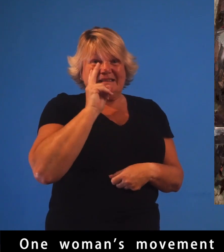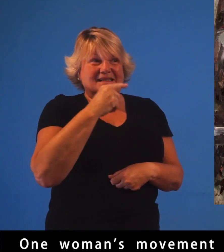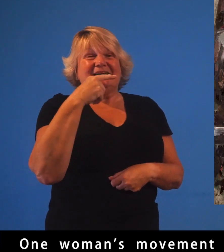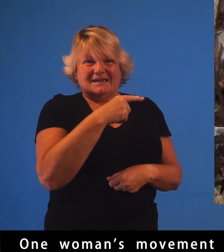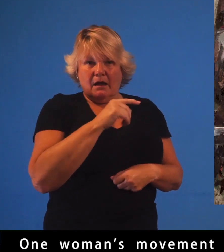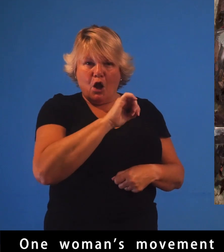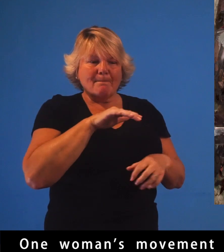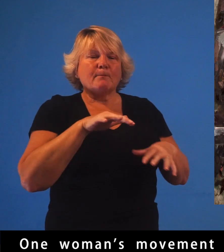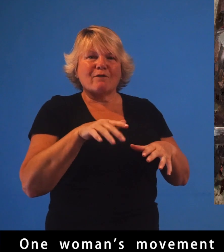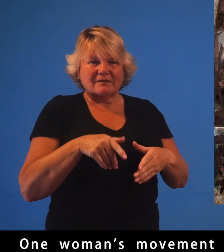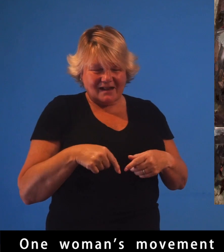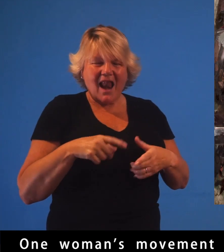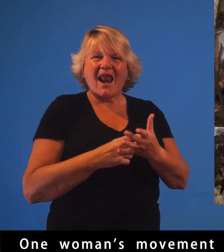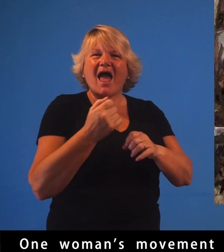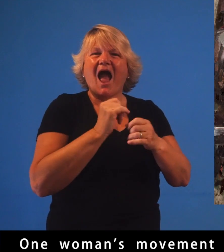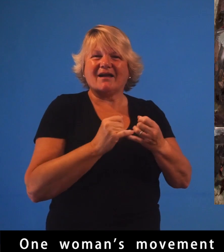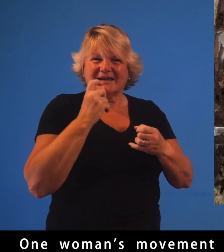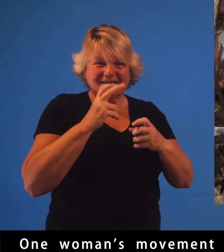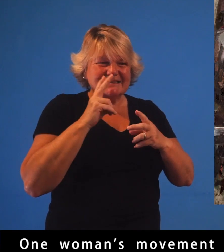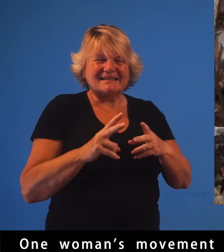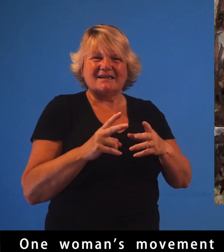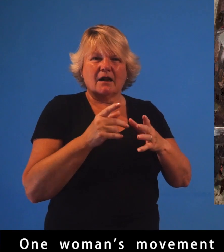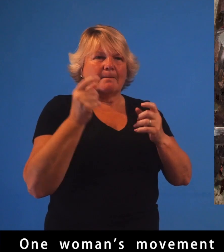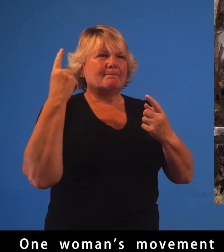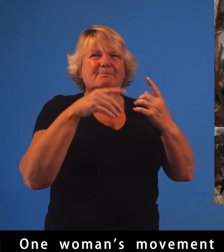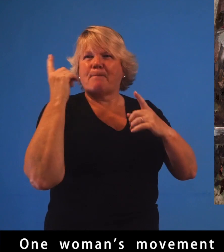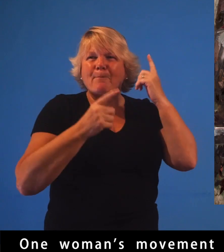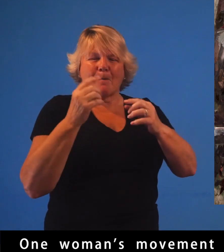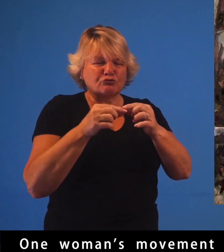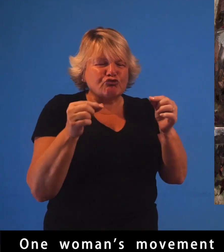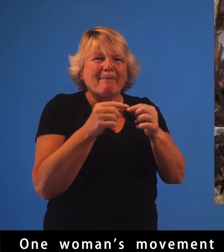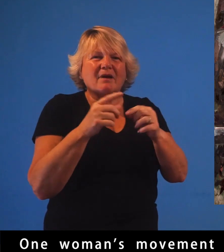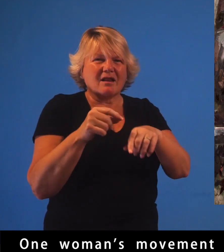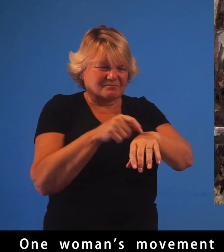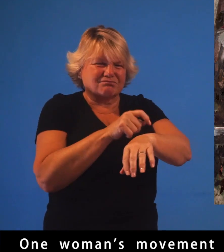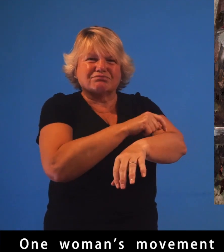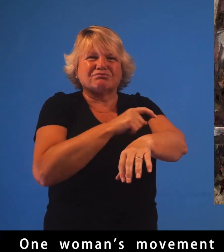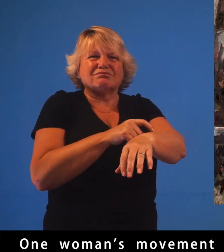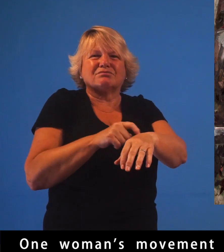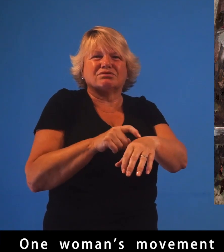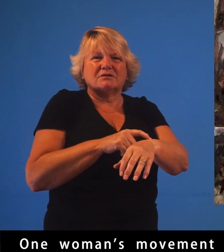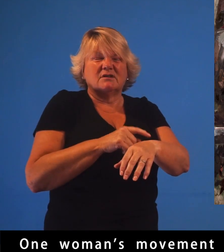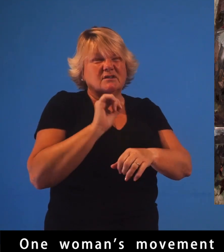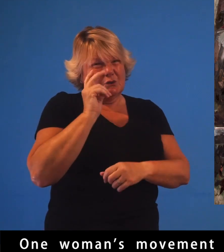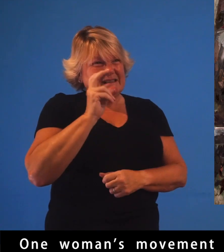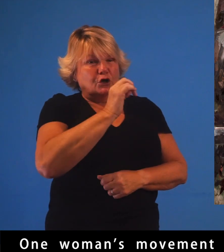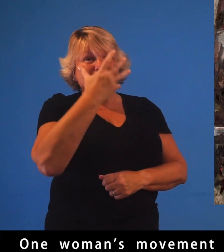woman's movement exposes shrapnel scarring on her legs, her face showing embarrassment and